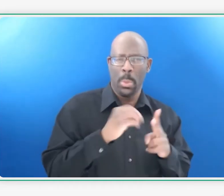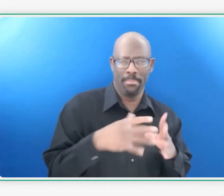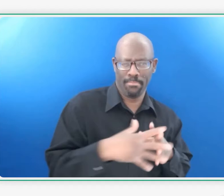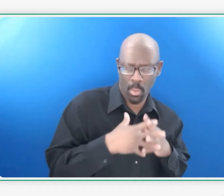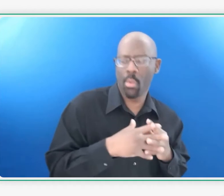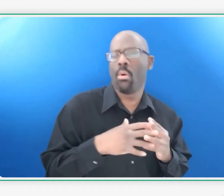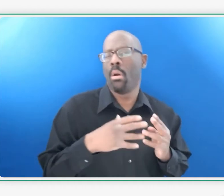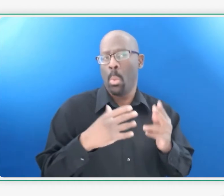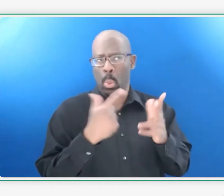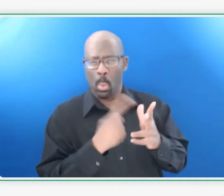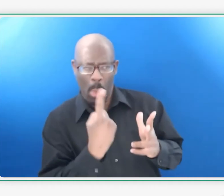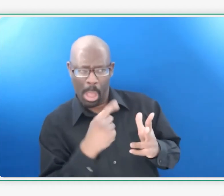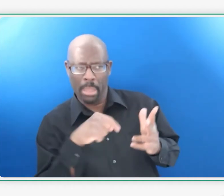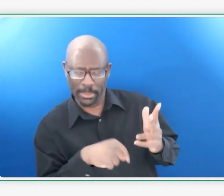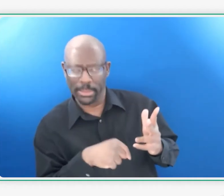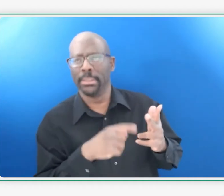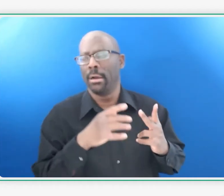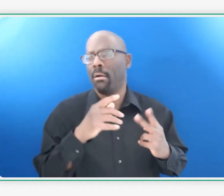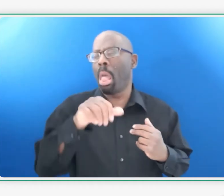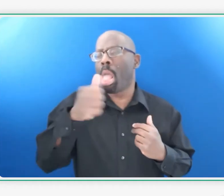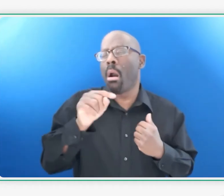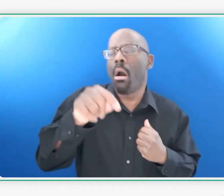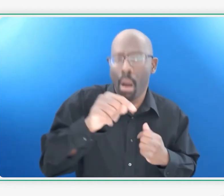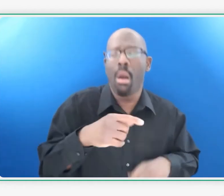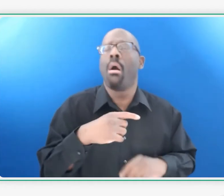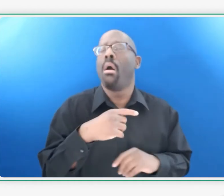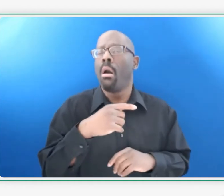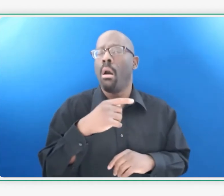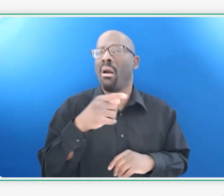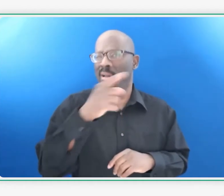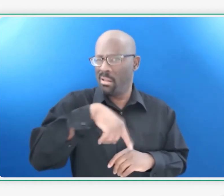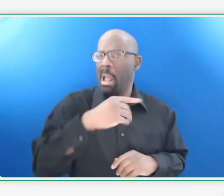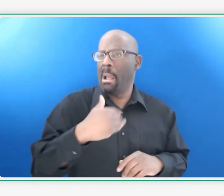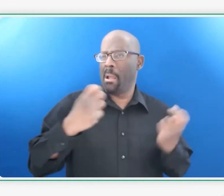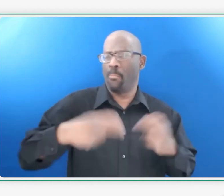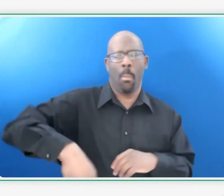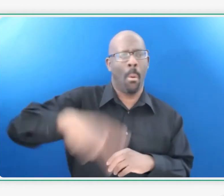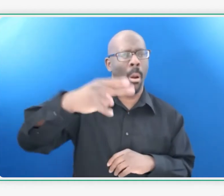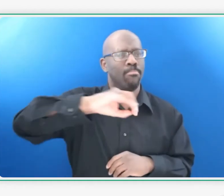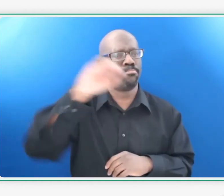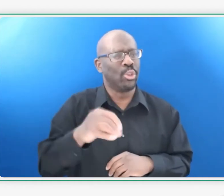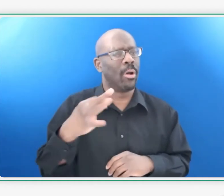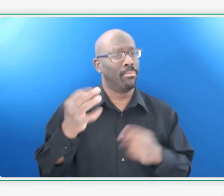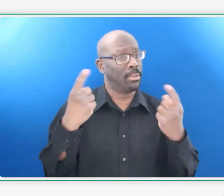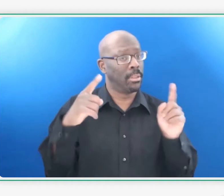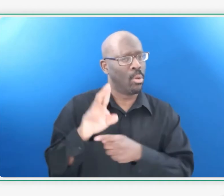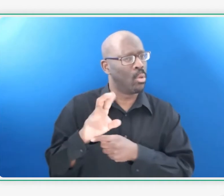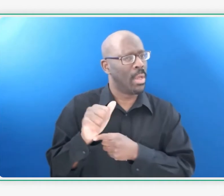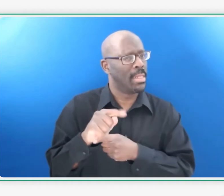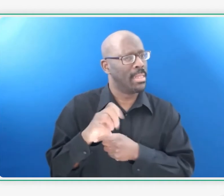And there's 3 or 4 different companies that are leading this surge. 2 are based here in the US, and the others are